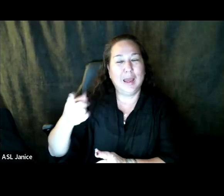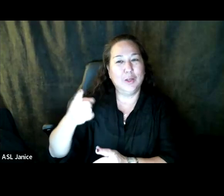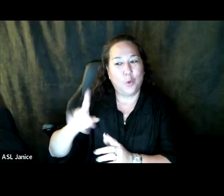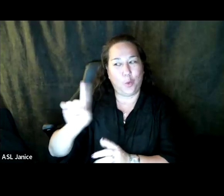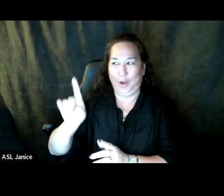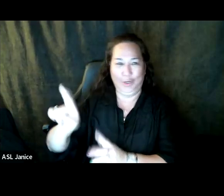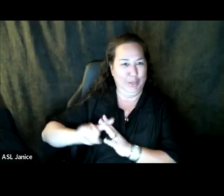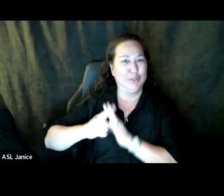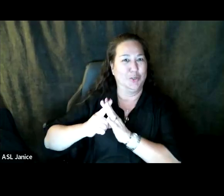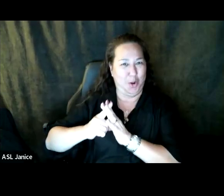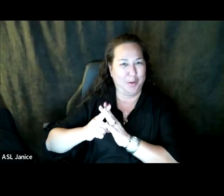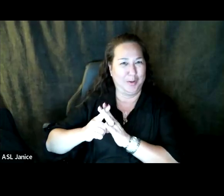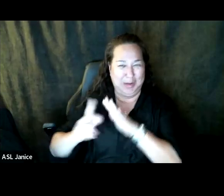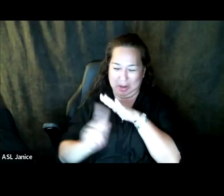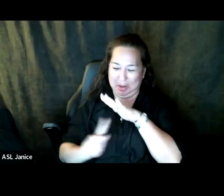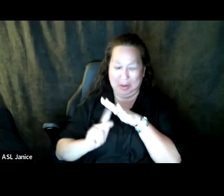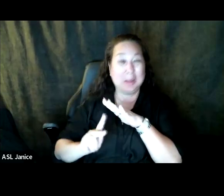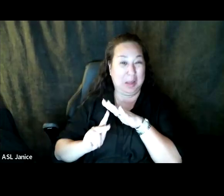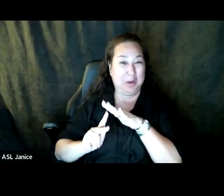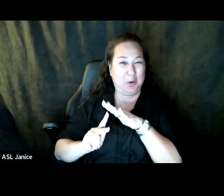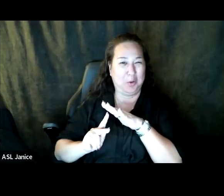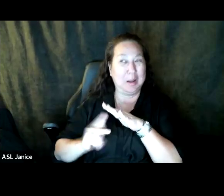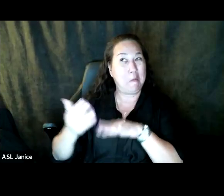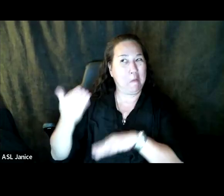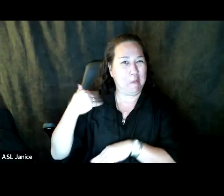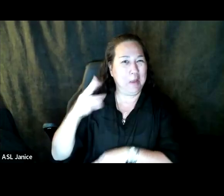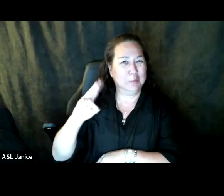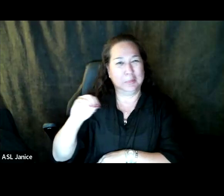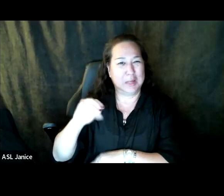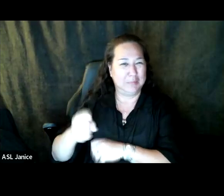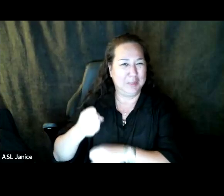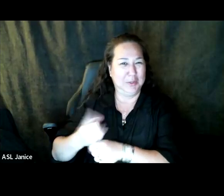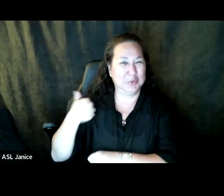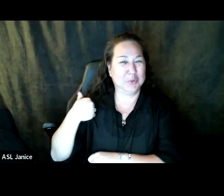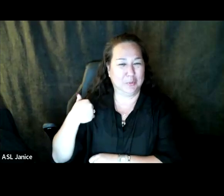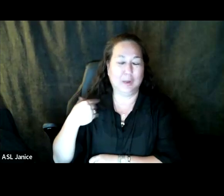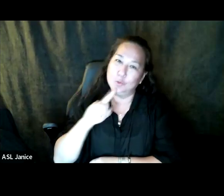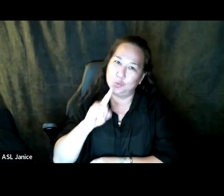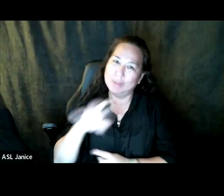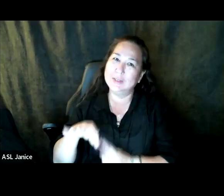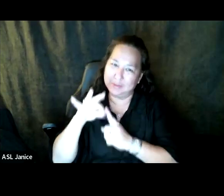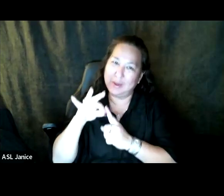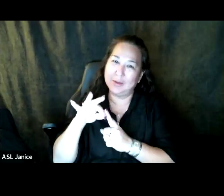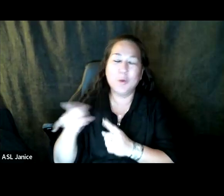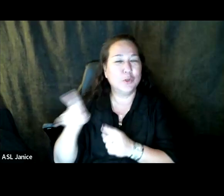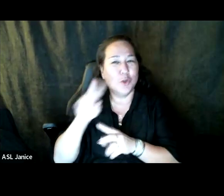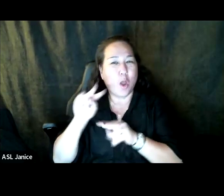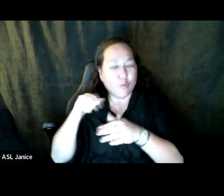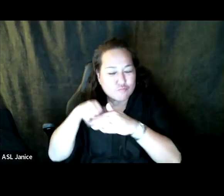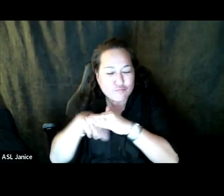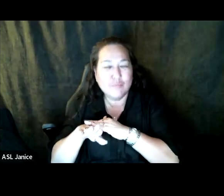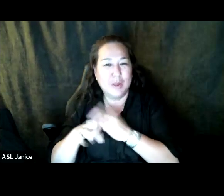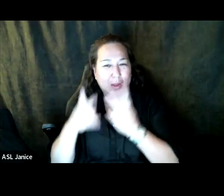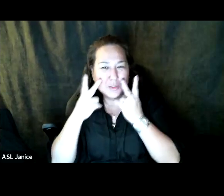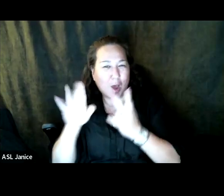a kindergartner 70 years before. It was very special to be there with her when she visited her classroom